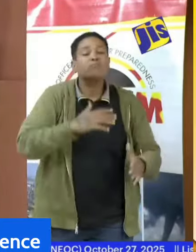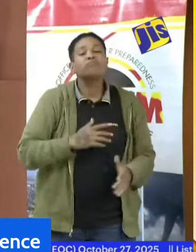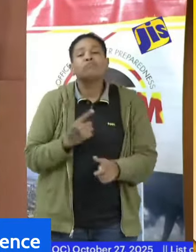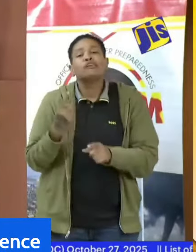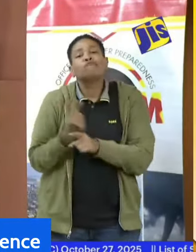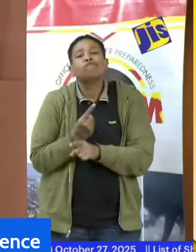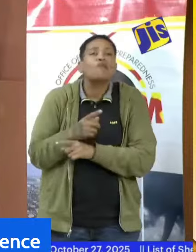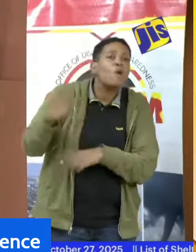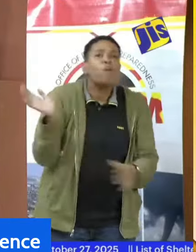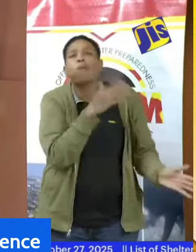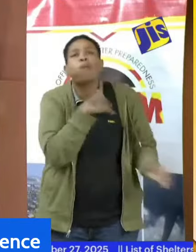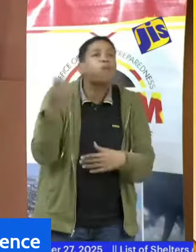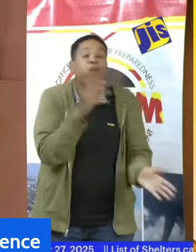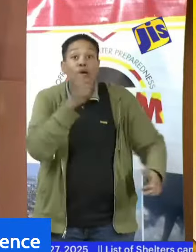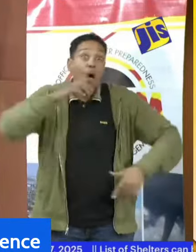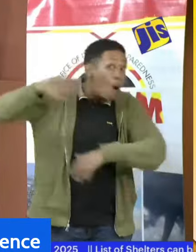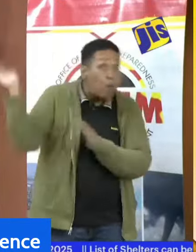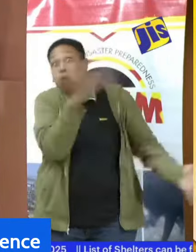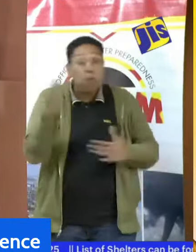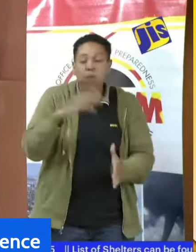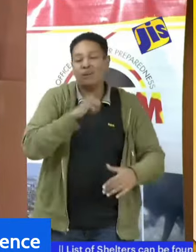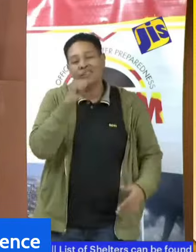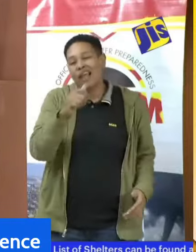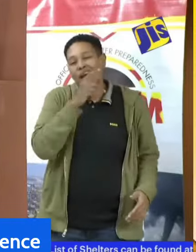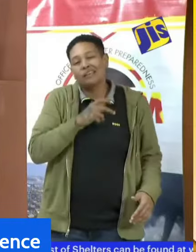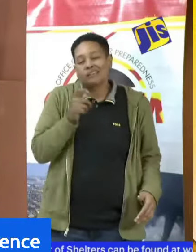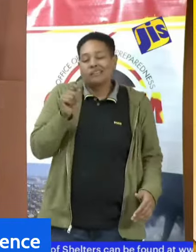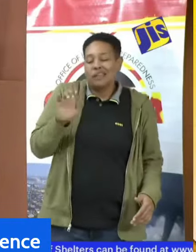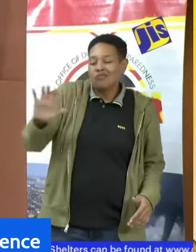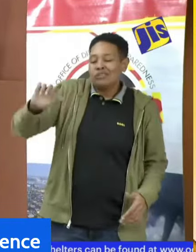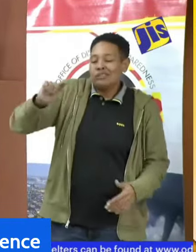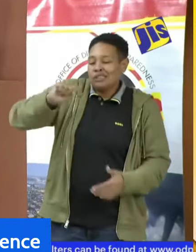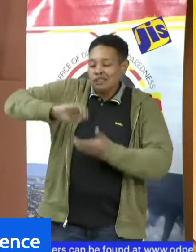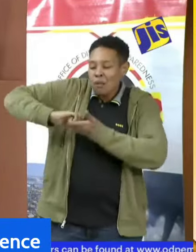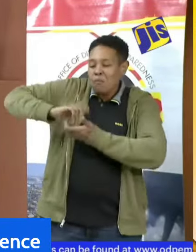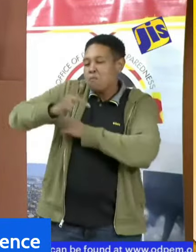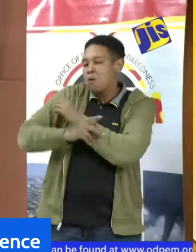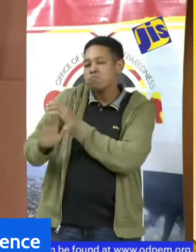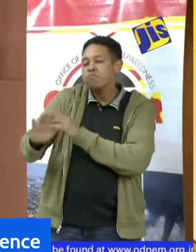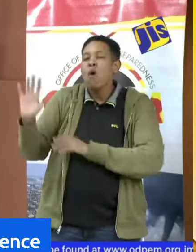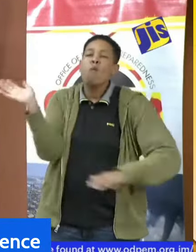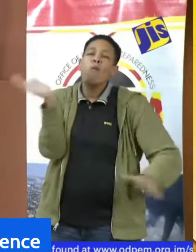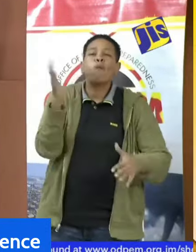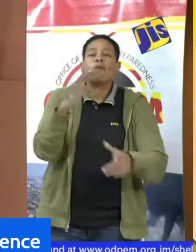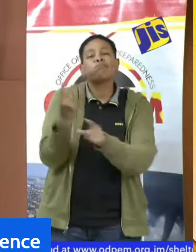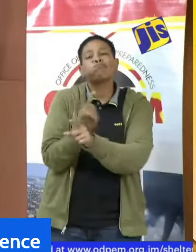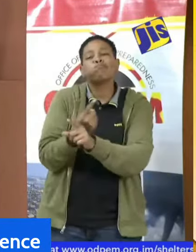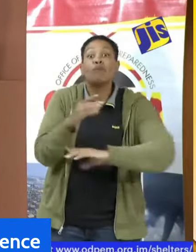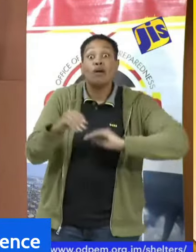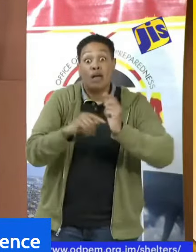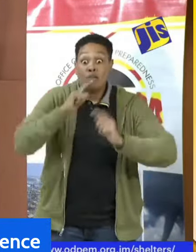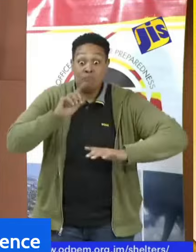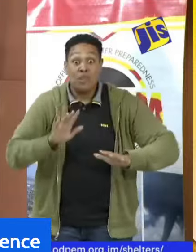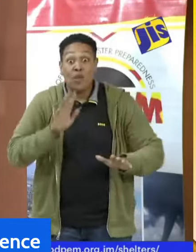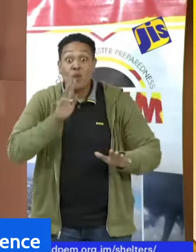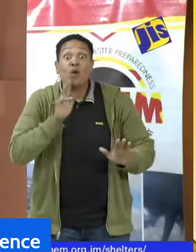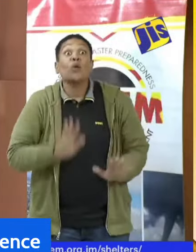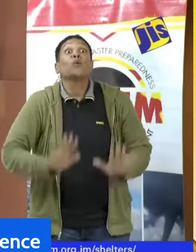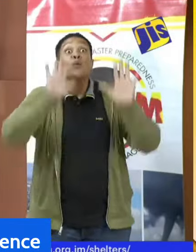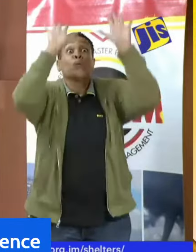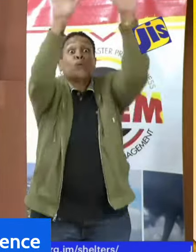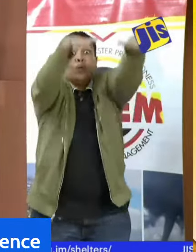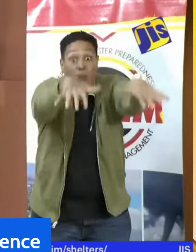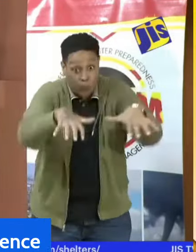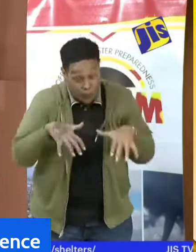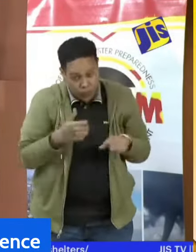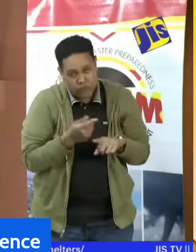stage, based on how it is. But the storm surge, again, there are specific areas, and that would be along coastal